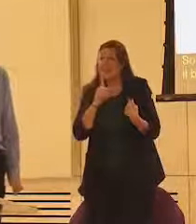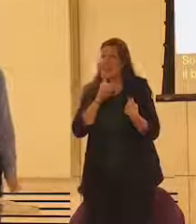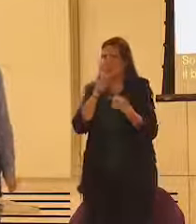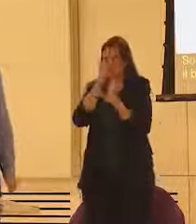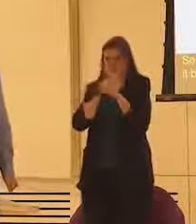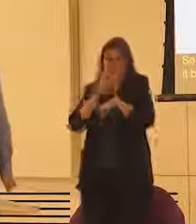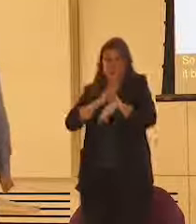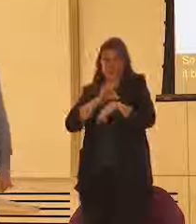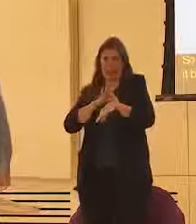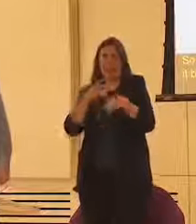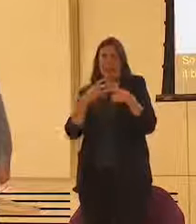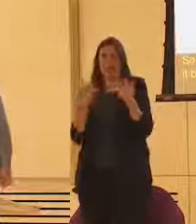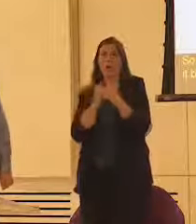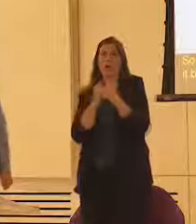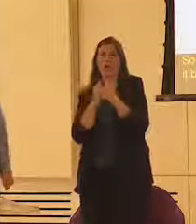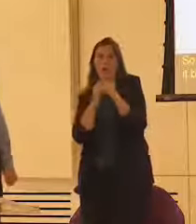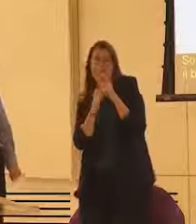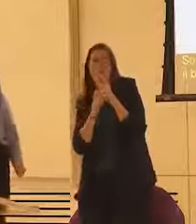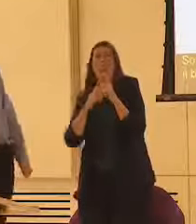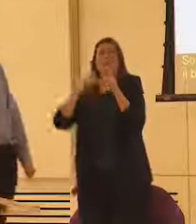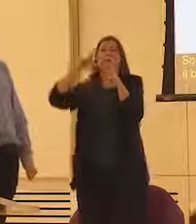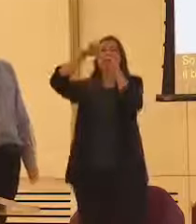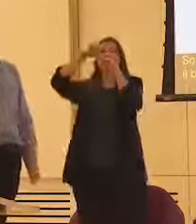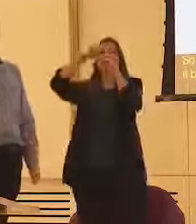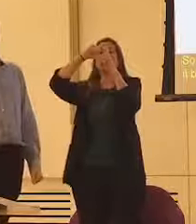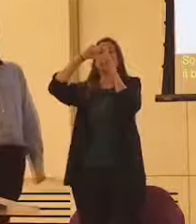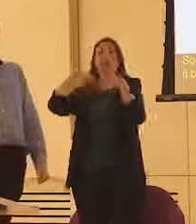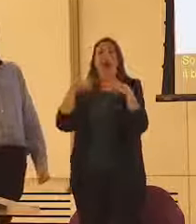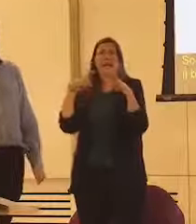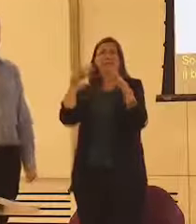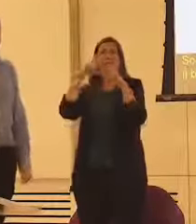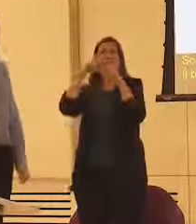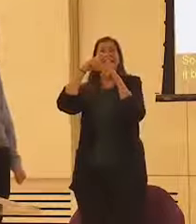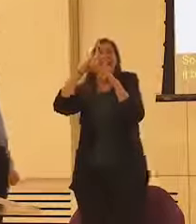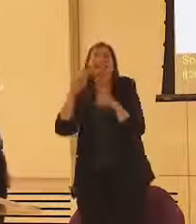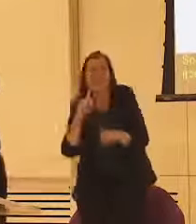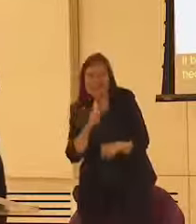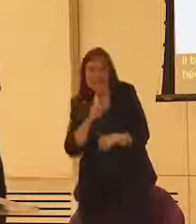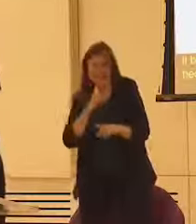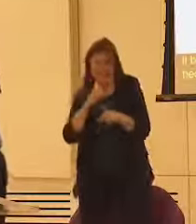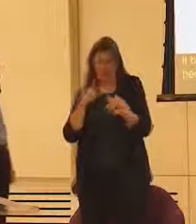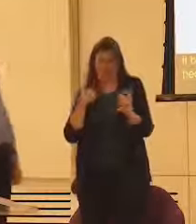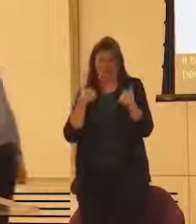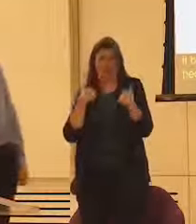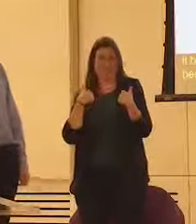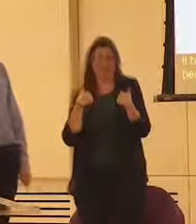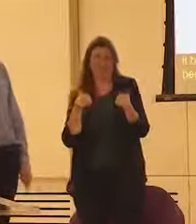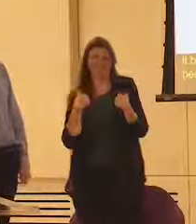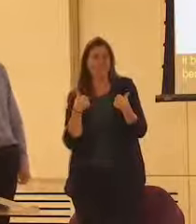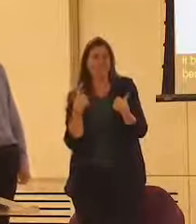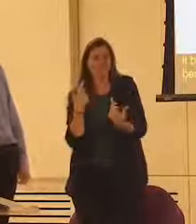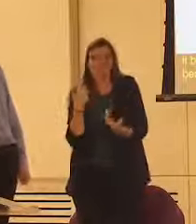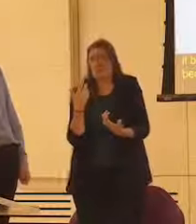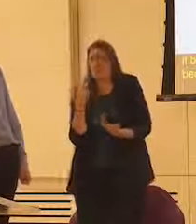D, because I describe myself as the hearing, which may be going into some of what Jim was